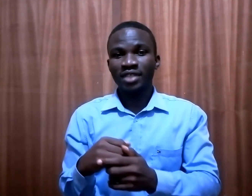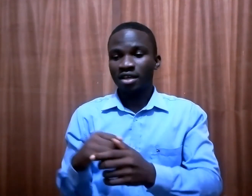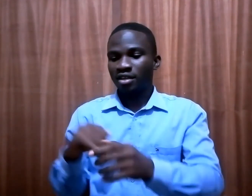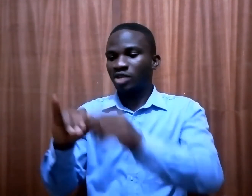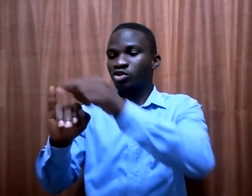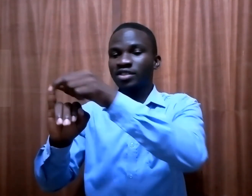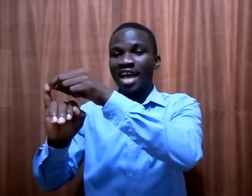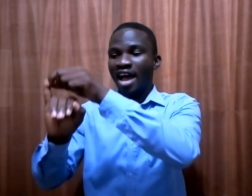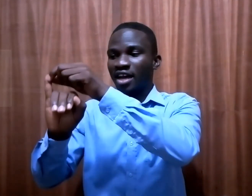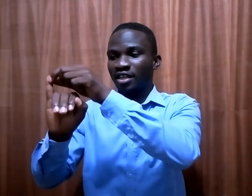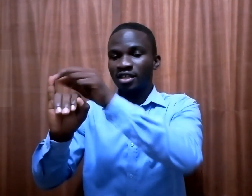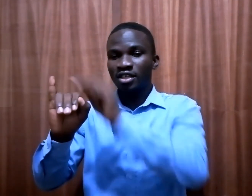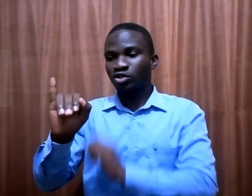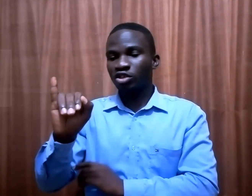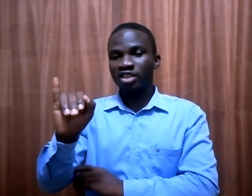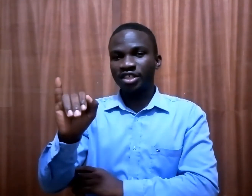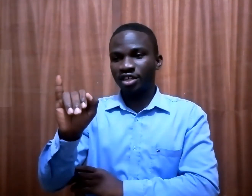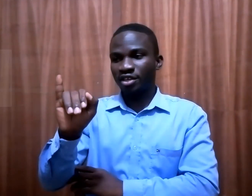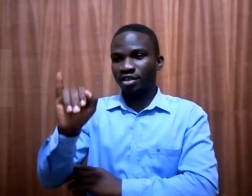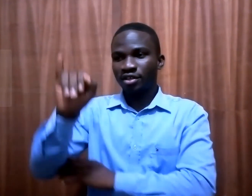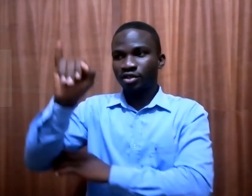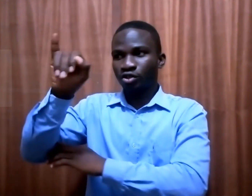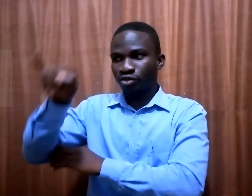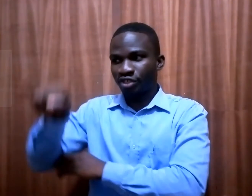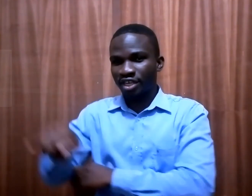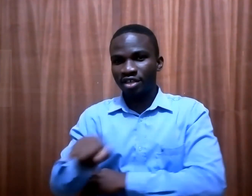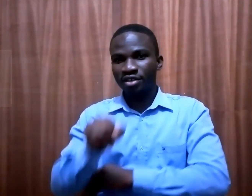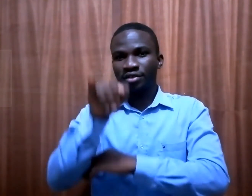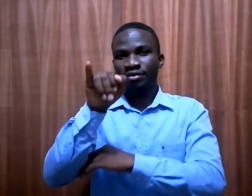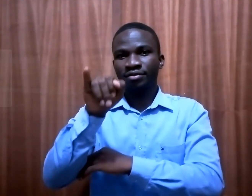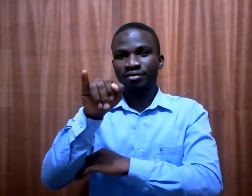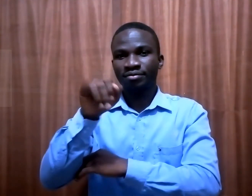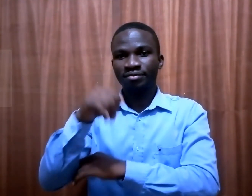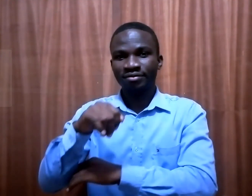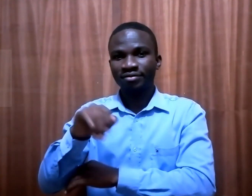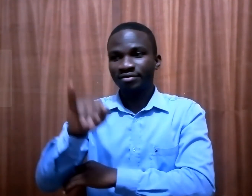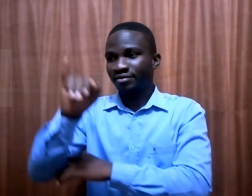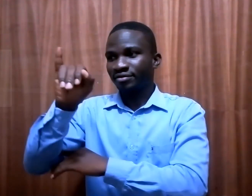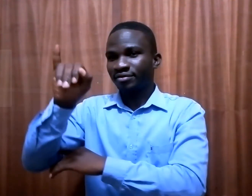And you use the I to draw the J. So J.